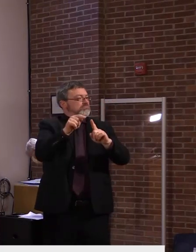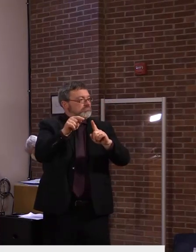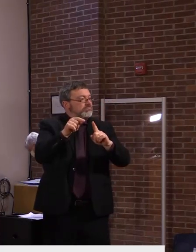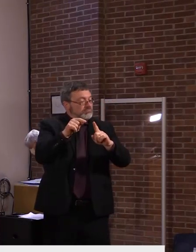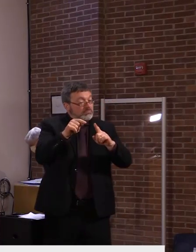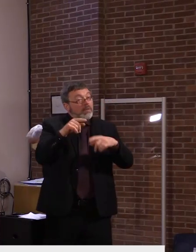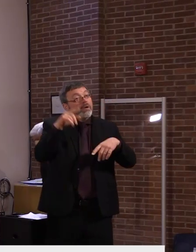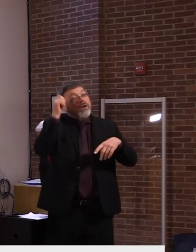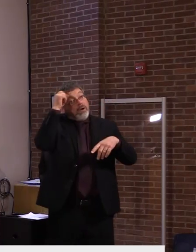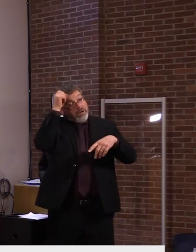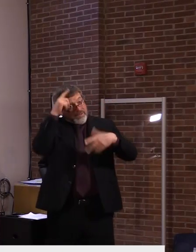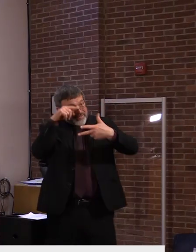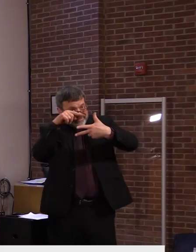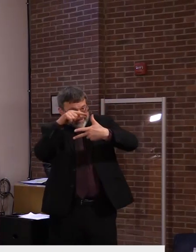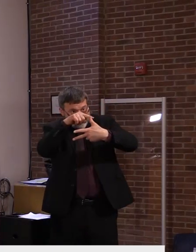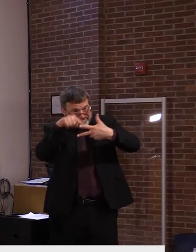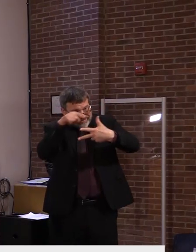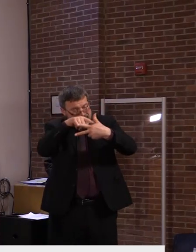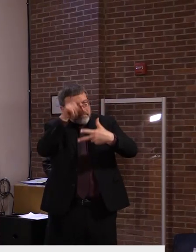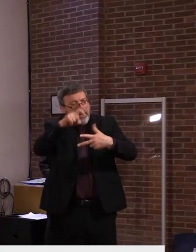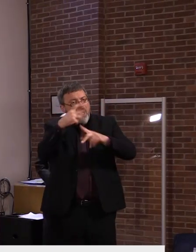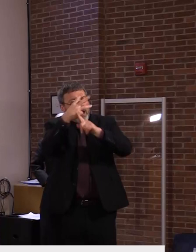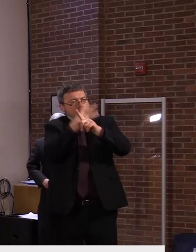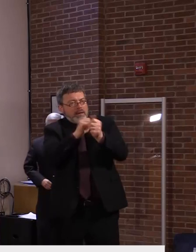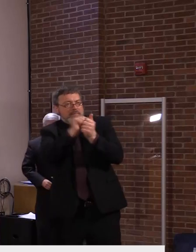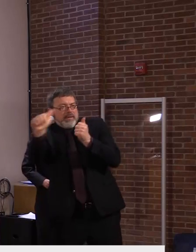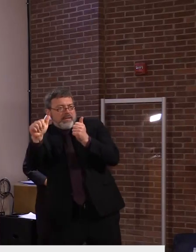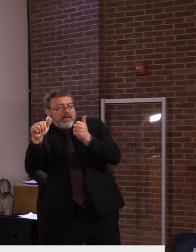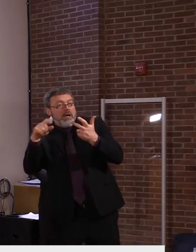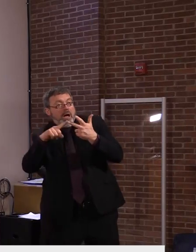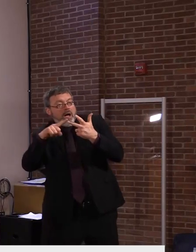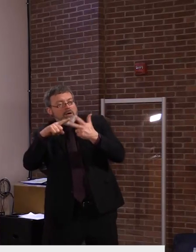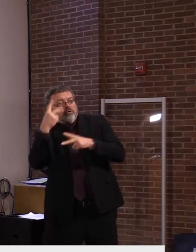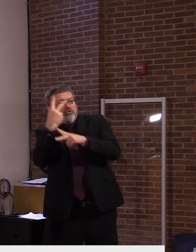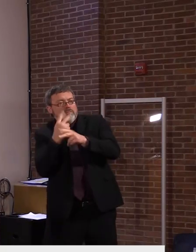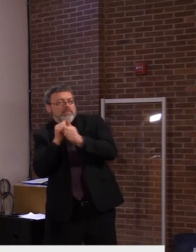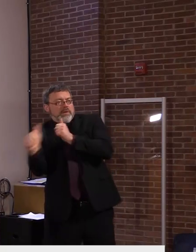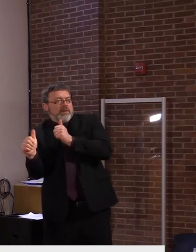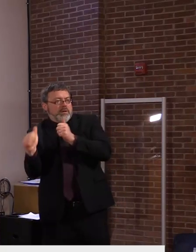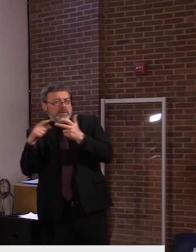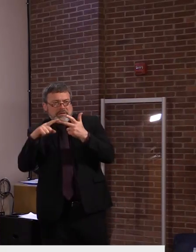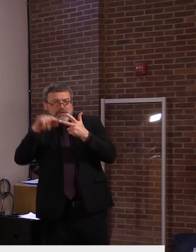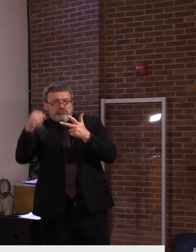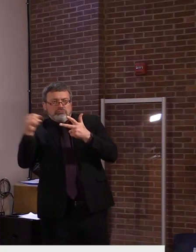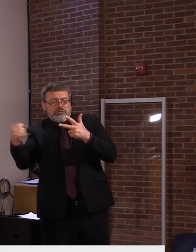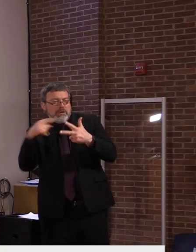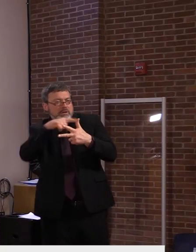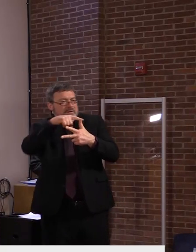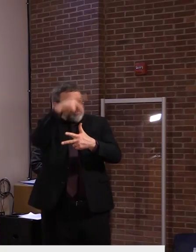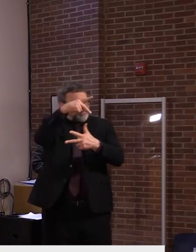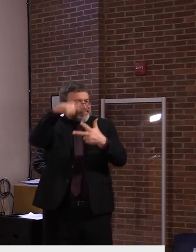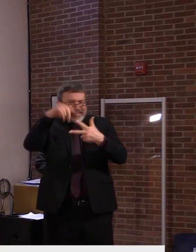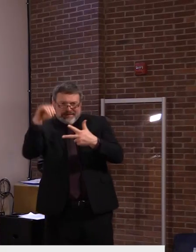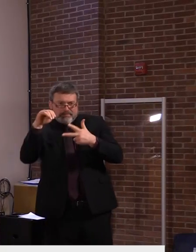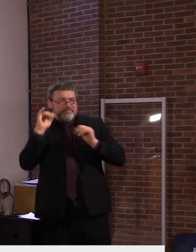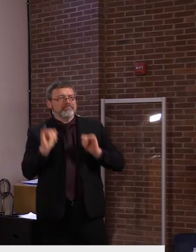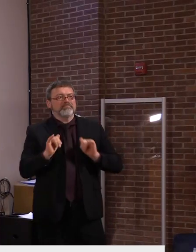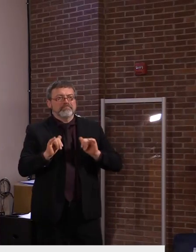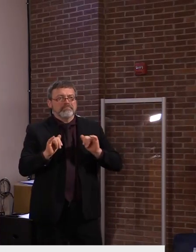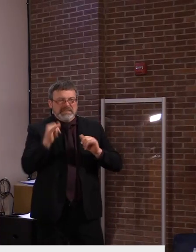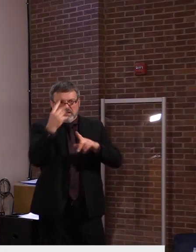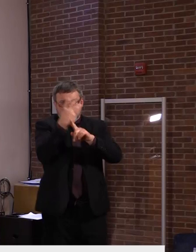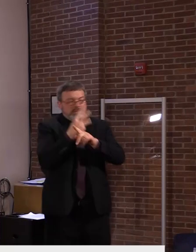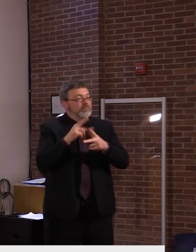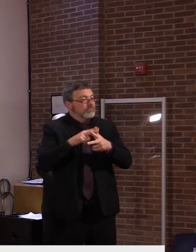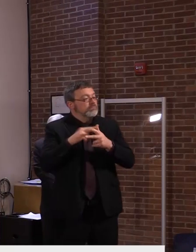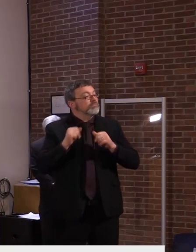the J&J shot, or 6 or more months since your second shot of Moderna or Pfizer. This was